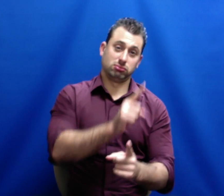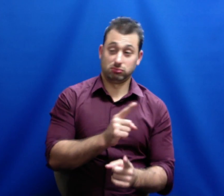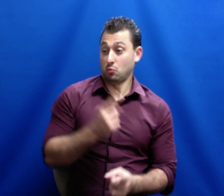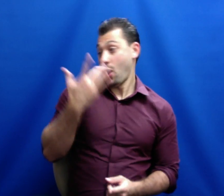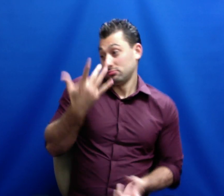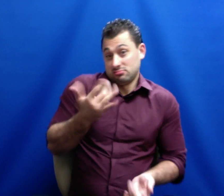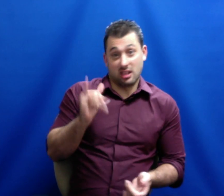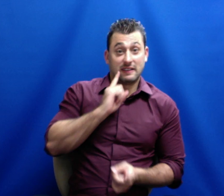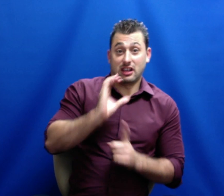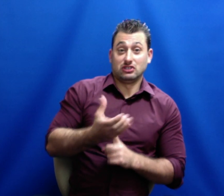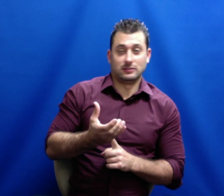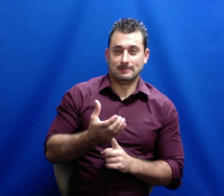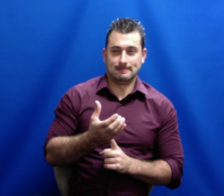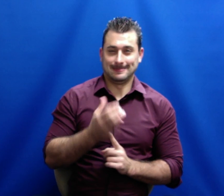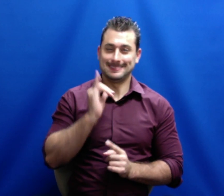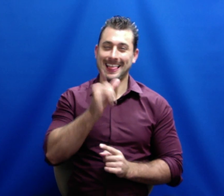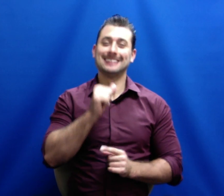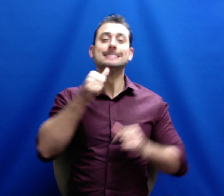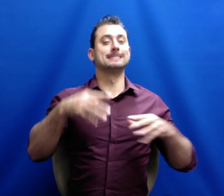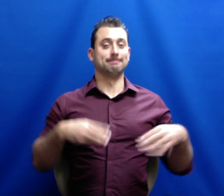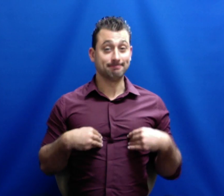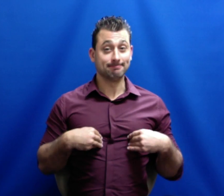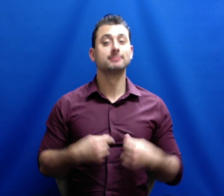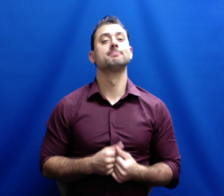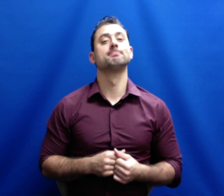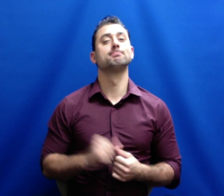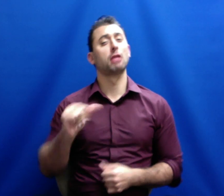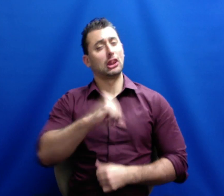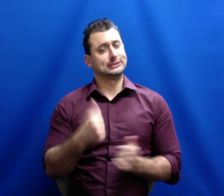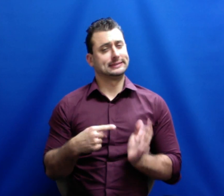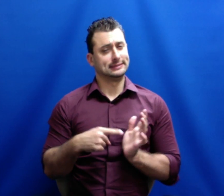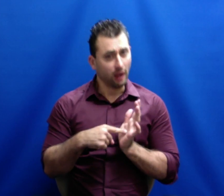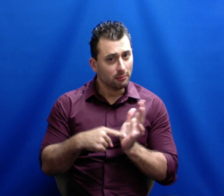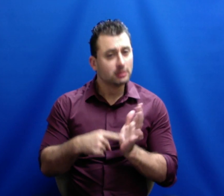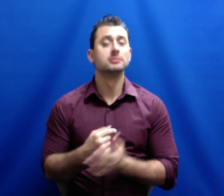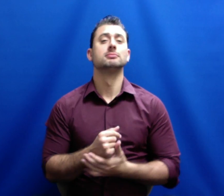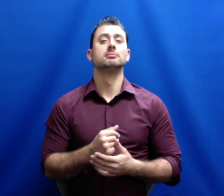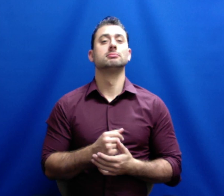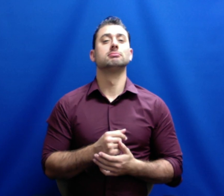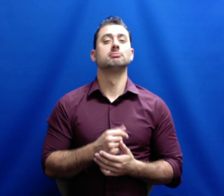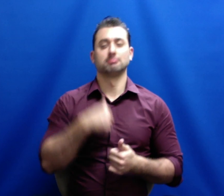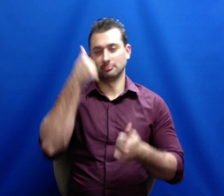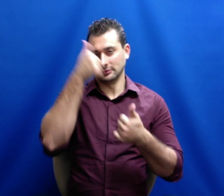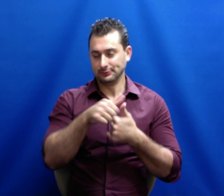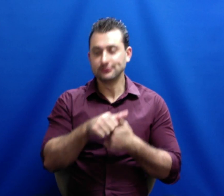move you along, not interrupt the conversation, and it's more polite. It's not bumping into a person. That's deaf culture. Is not an